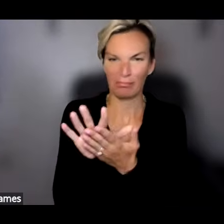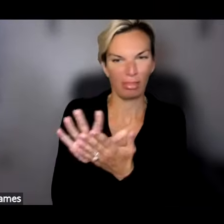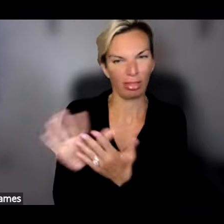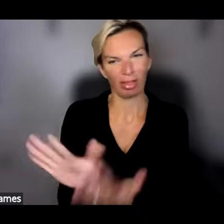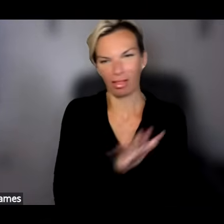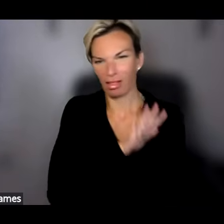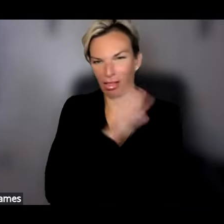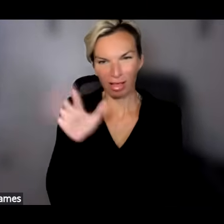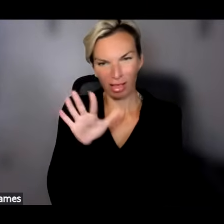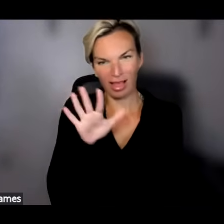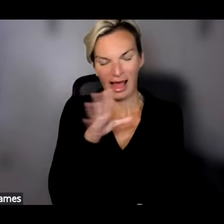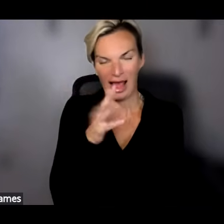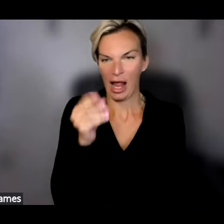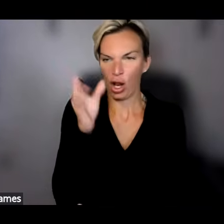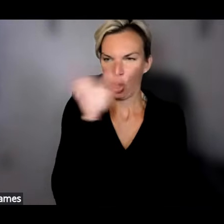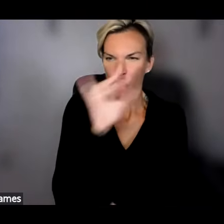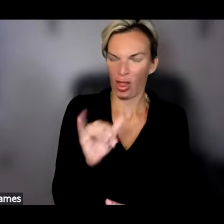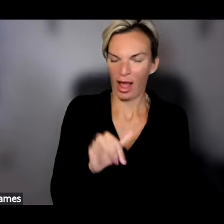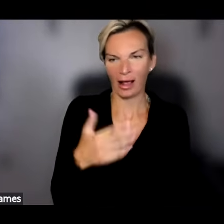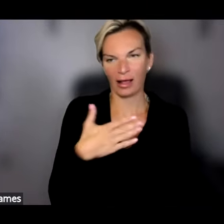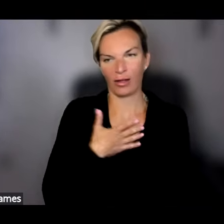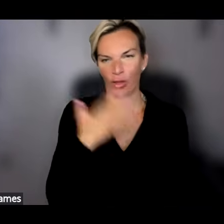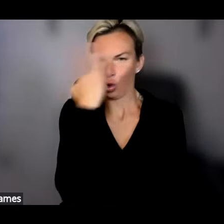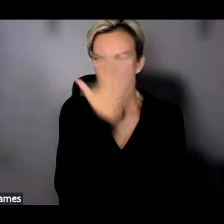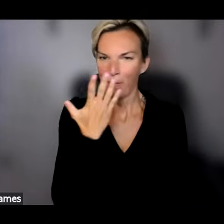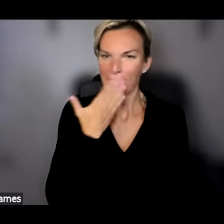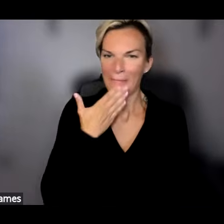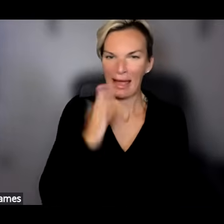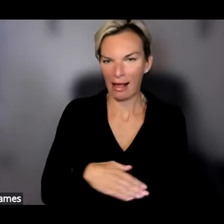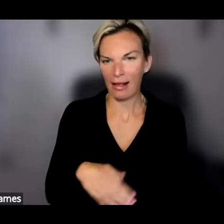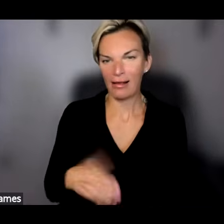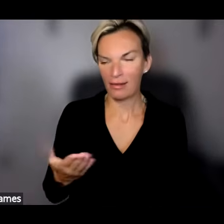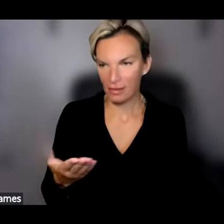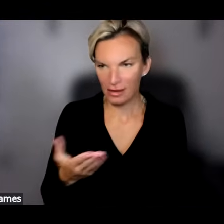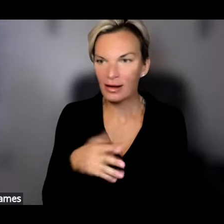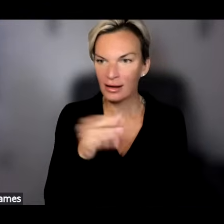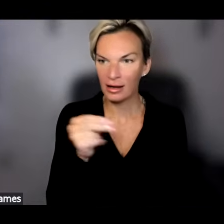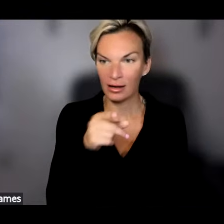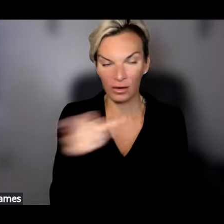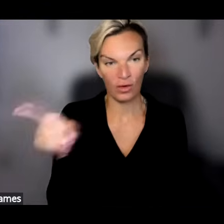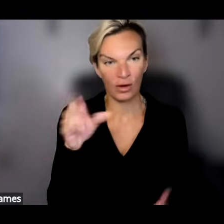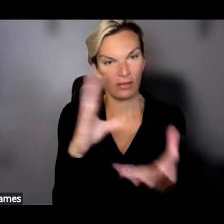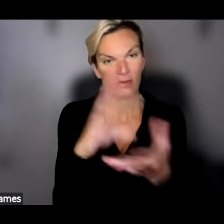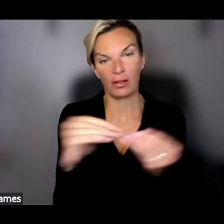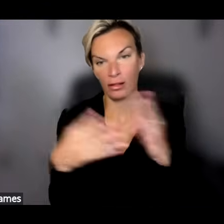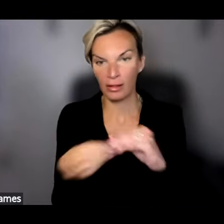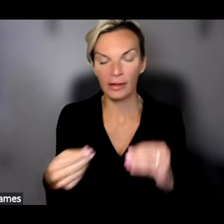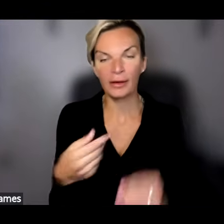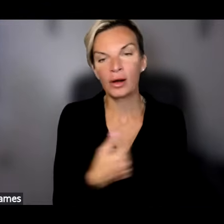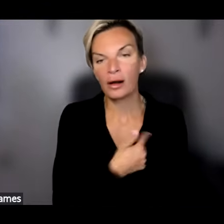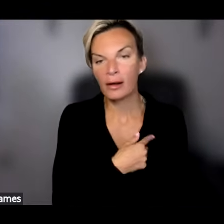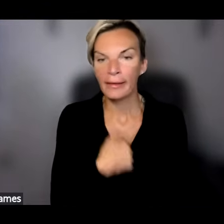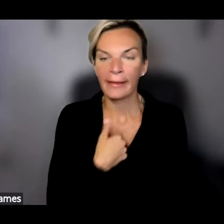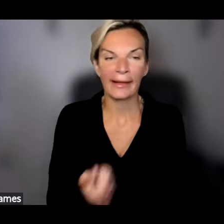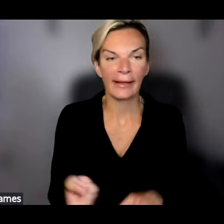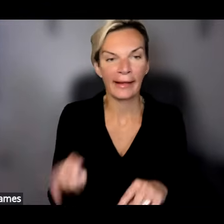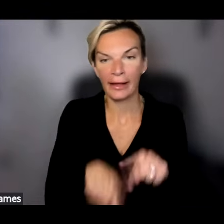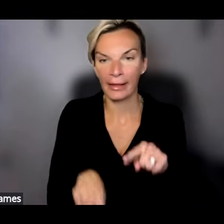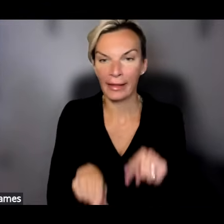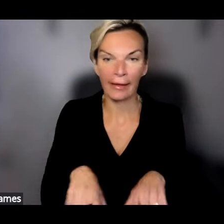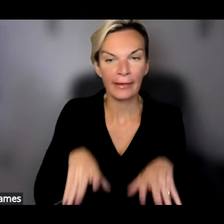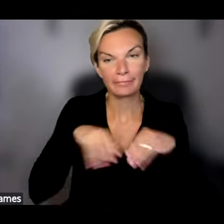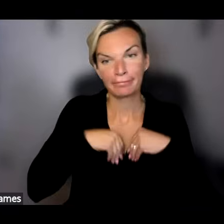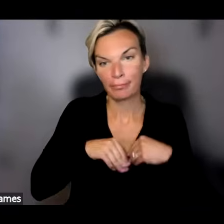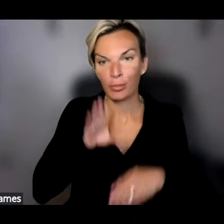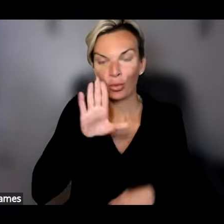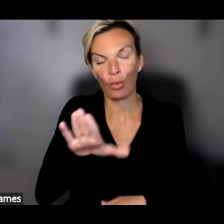client. And it totally contradicts the other arguments that everybody's been made here, is that, well, we can't adopt any of your changes because